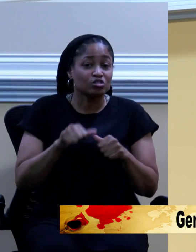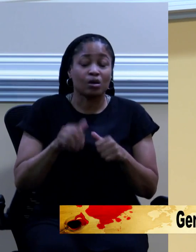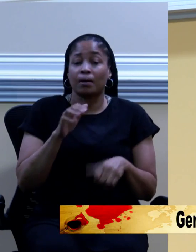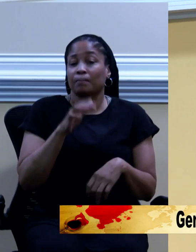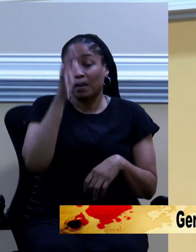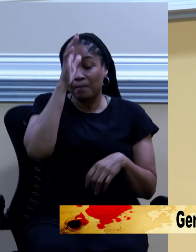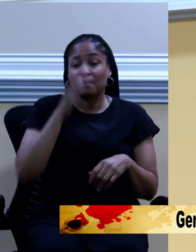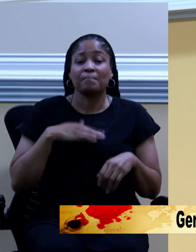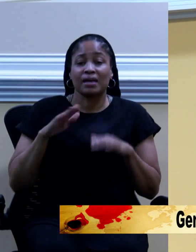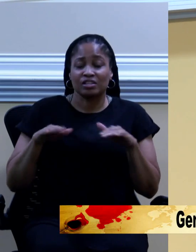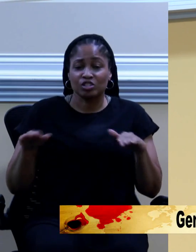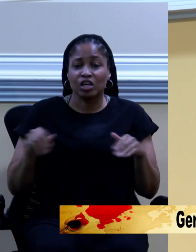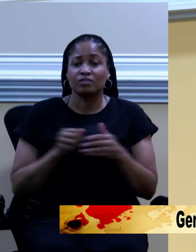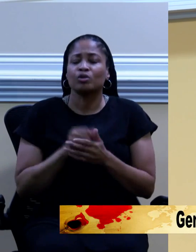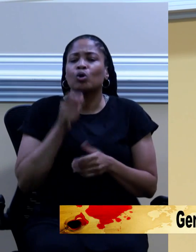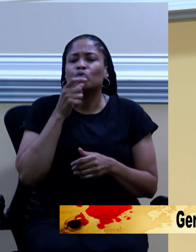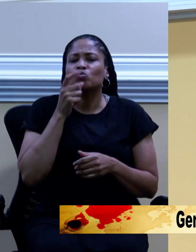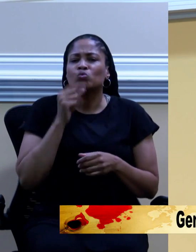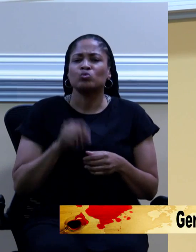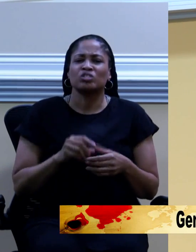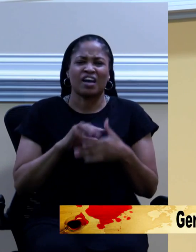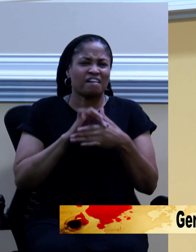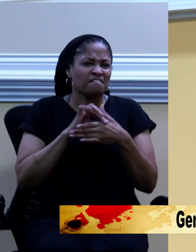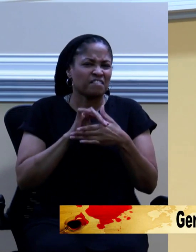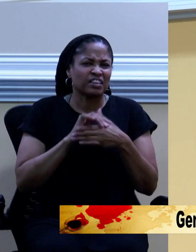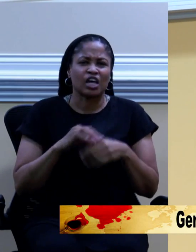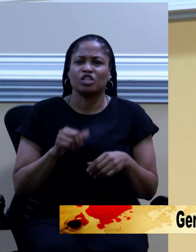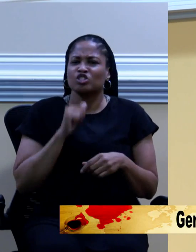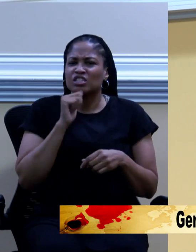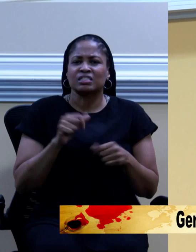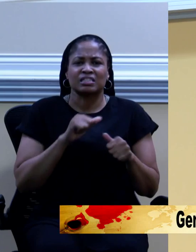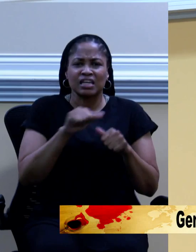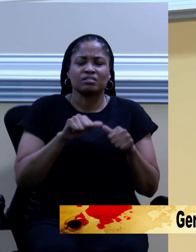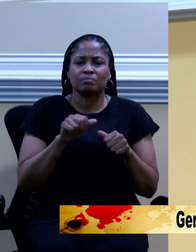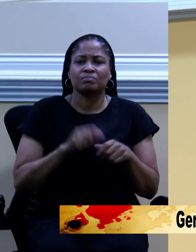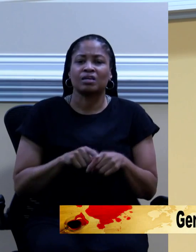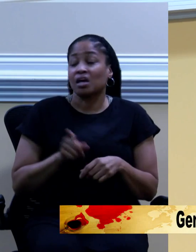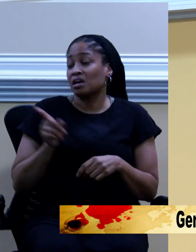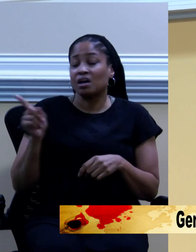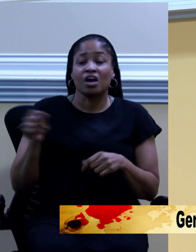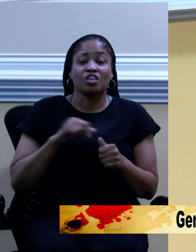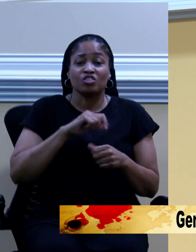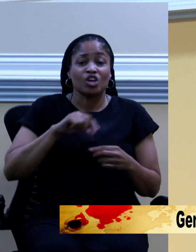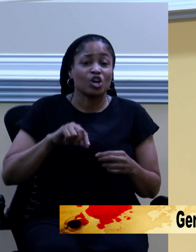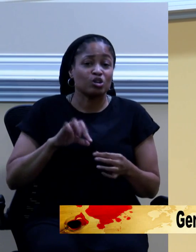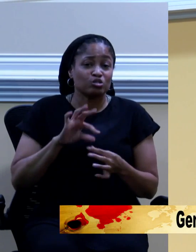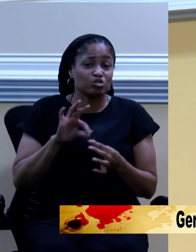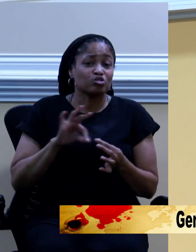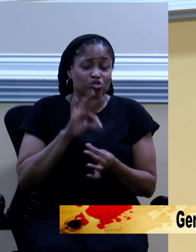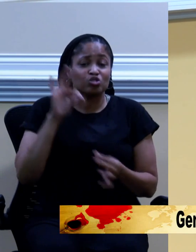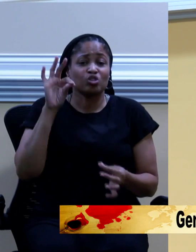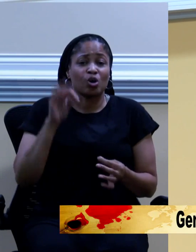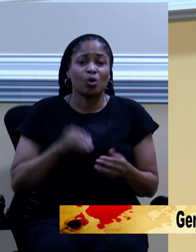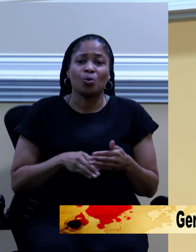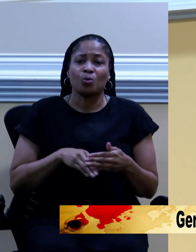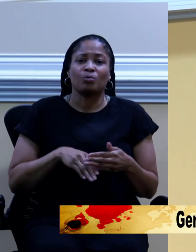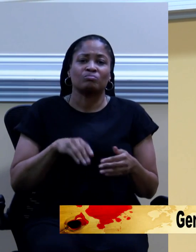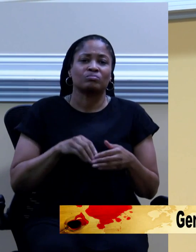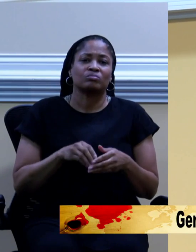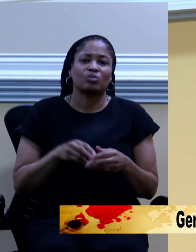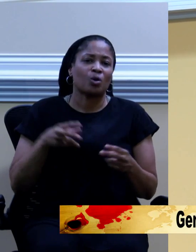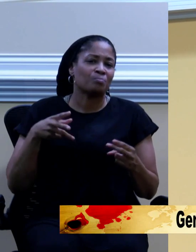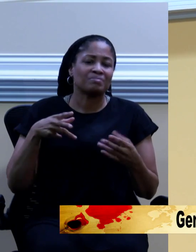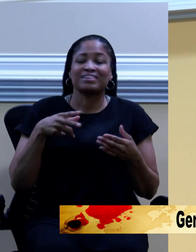flesh of his foreskin is not circumcised, that soul shall be cut off from his people. He has broken